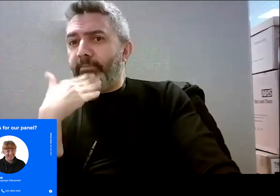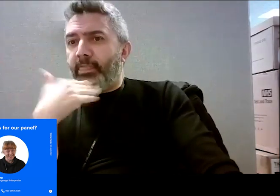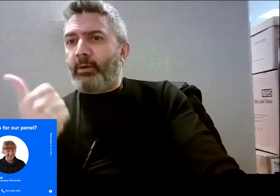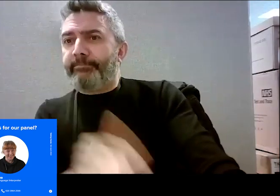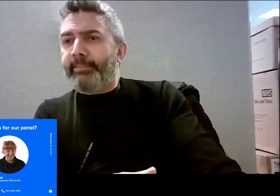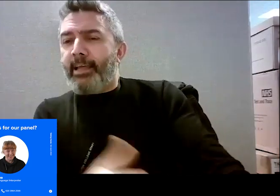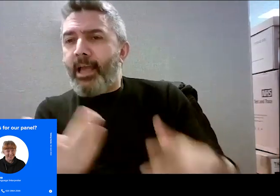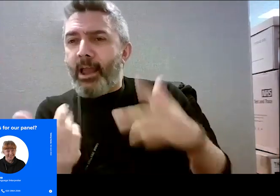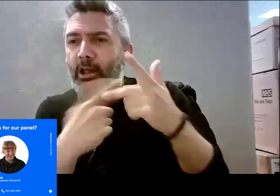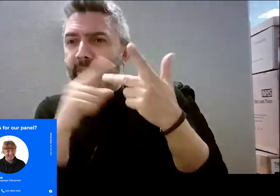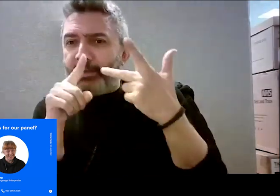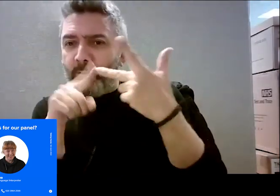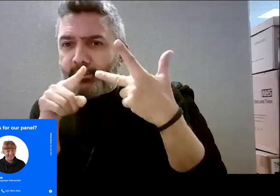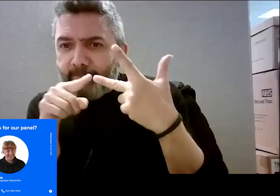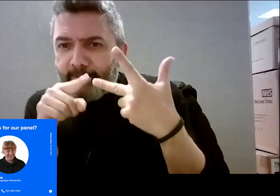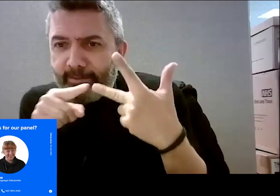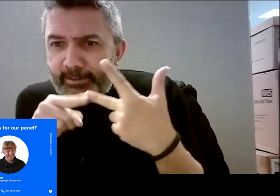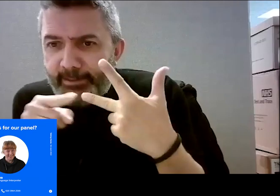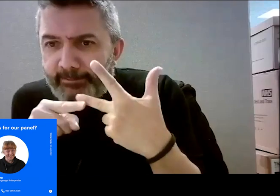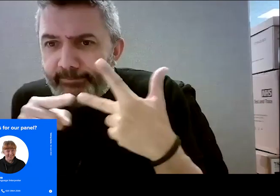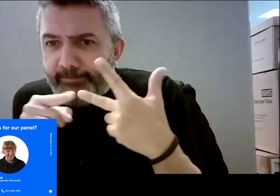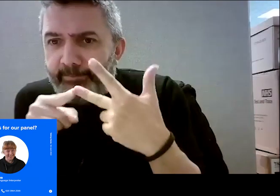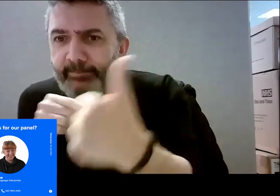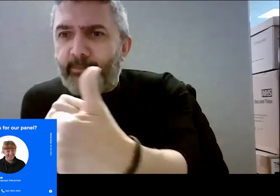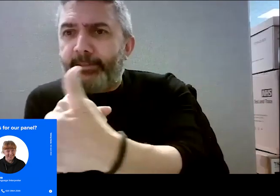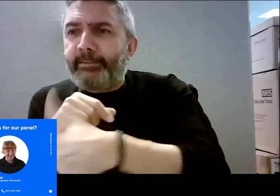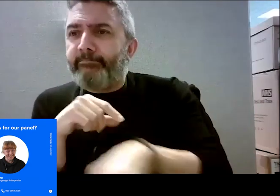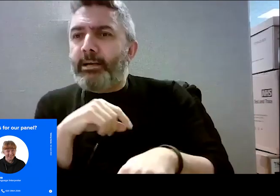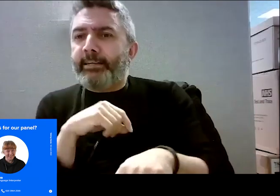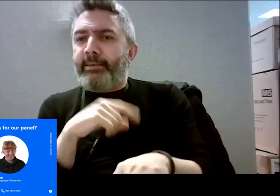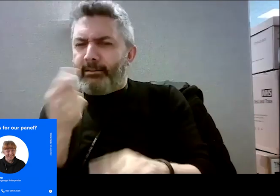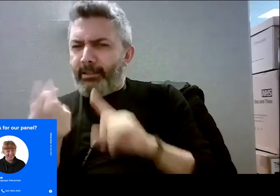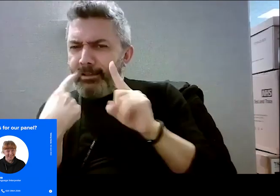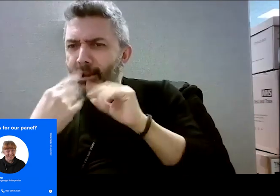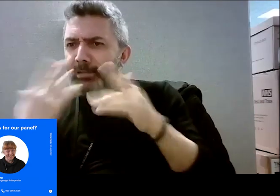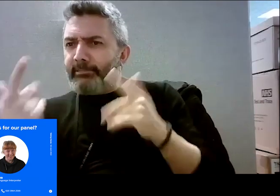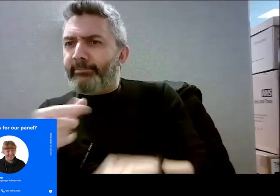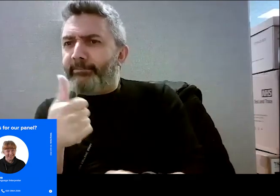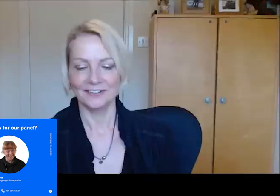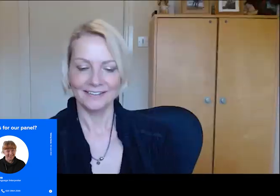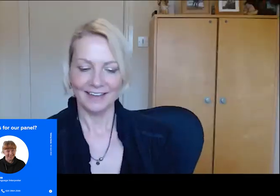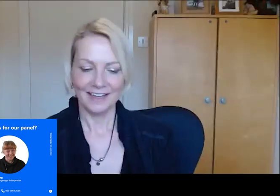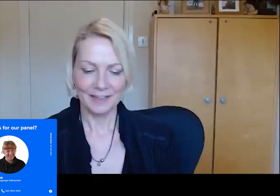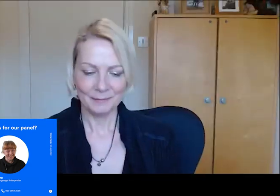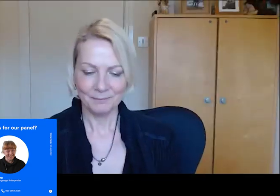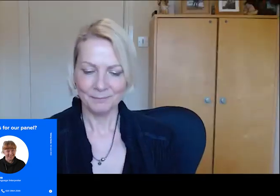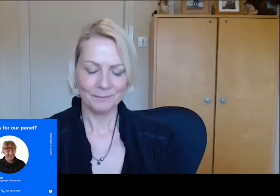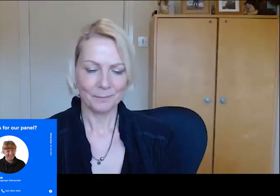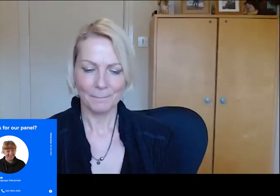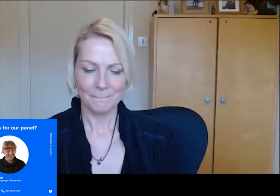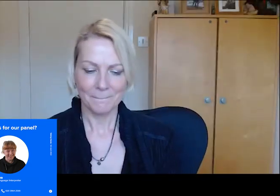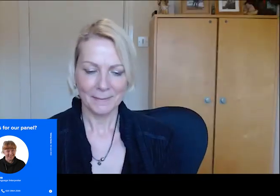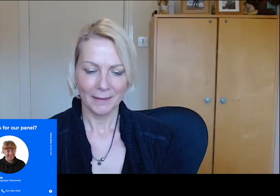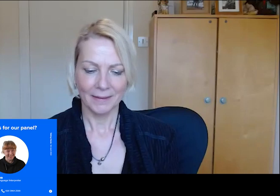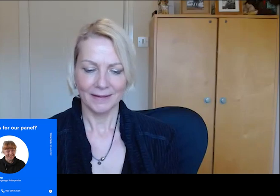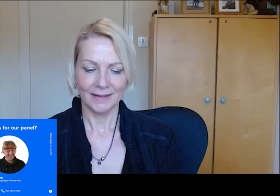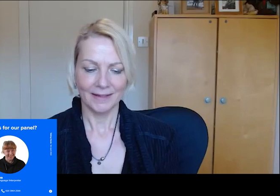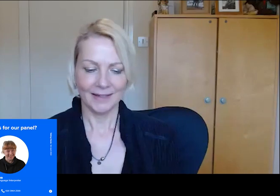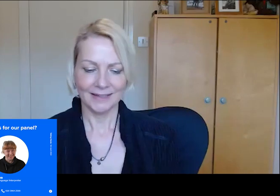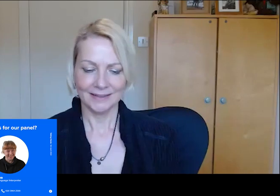to it really. But yes, good question. So another question. Okay, thank you. That's a question.